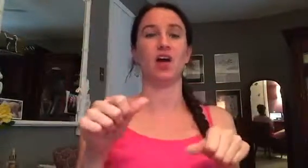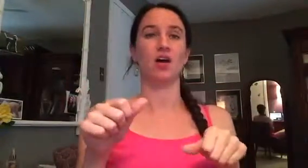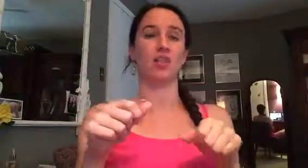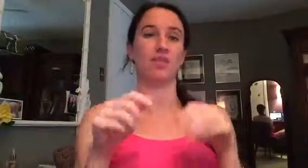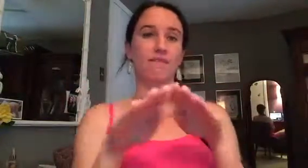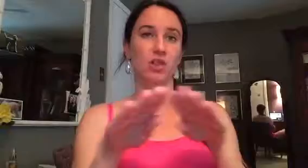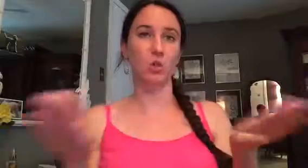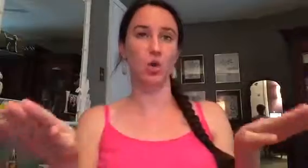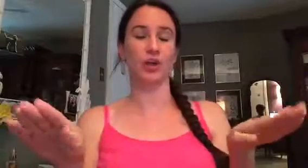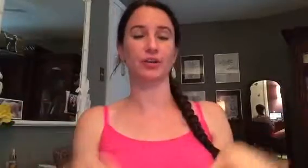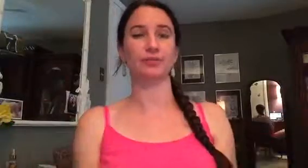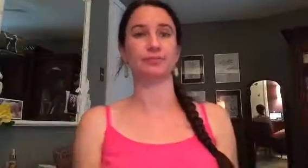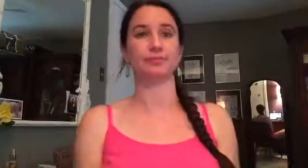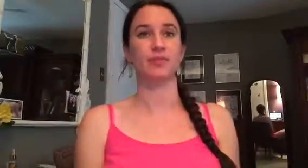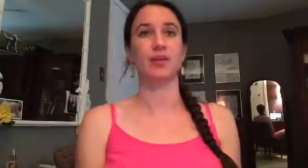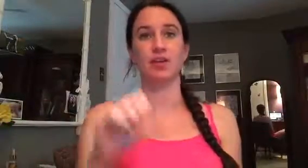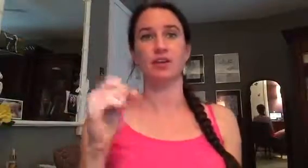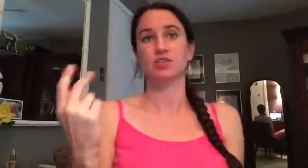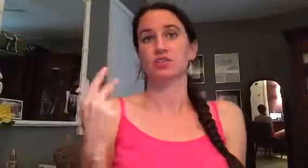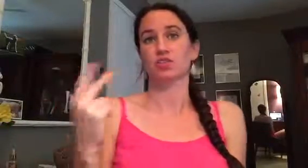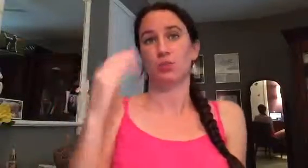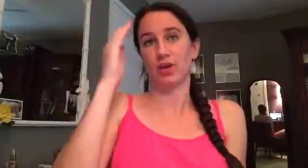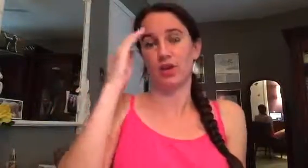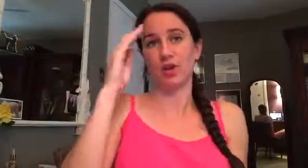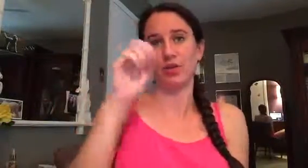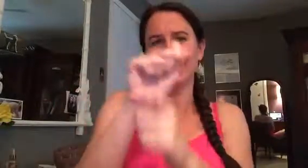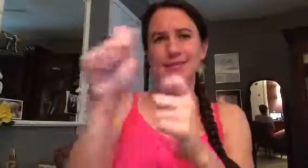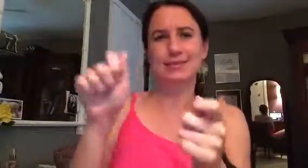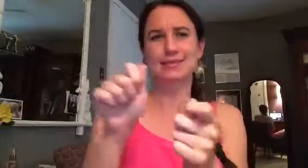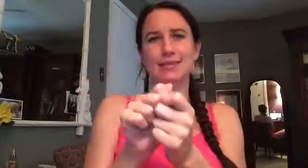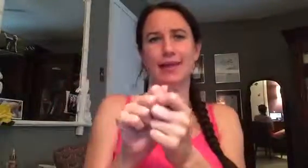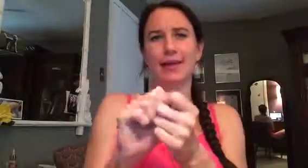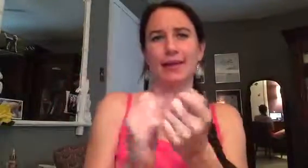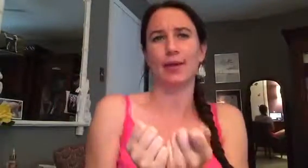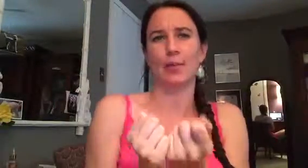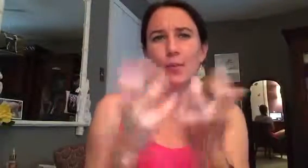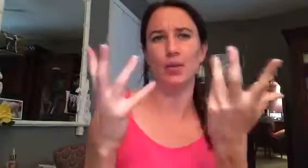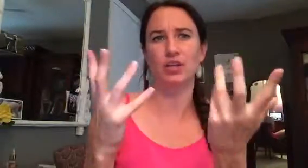so we know exactly how much cement to buy.